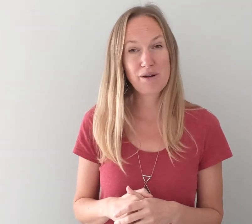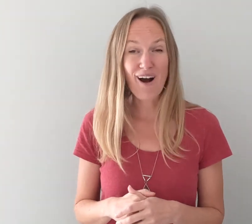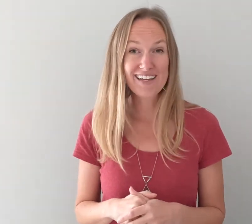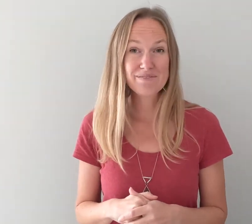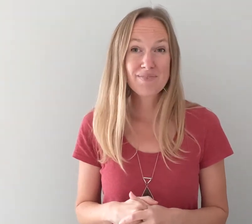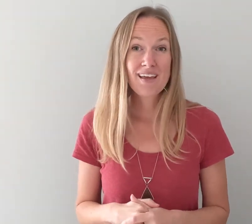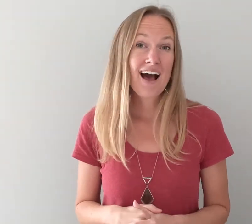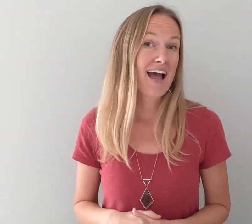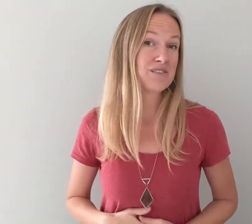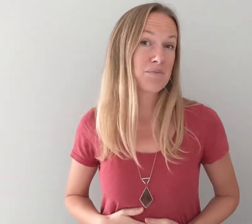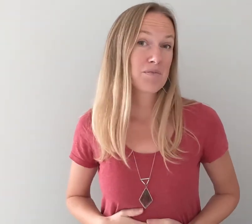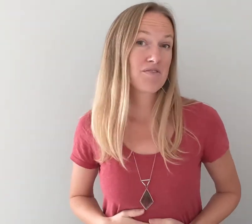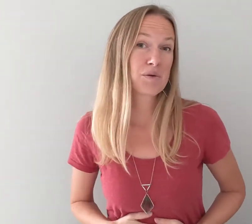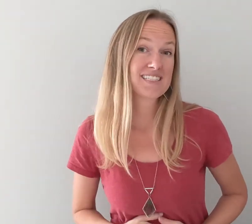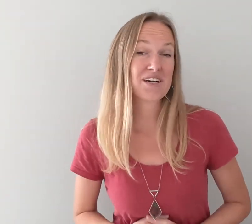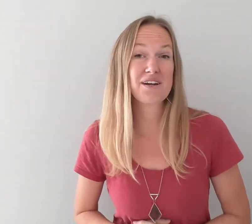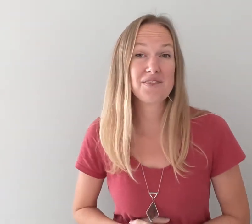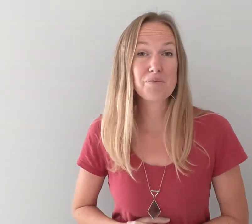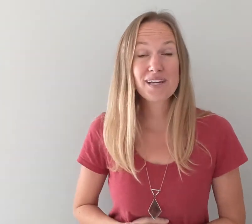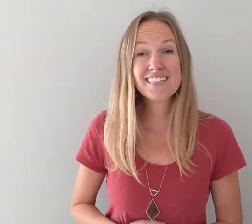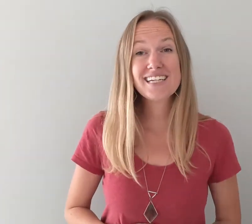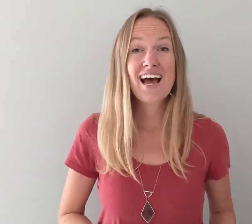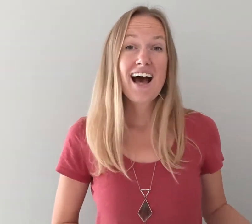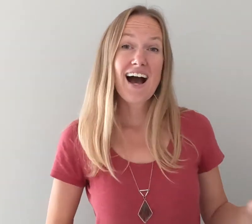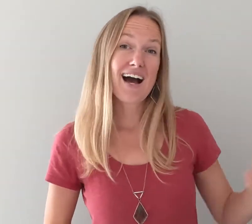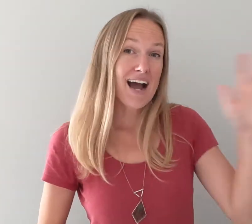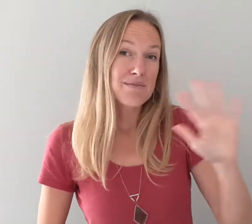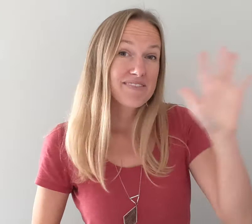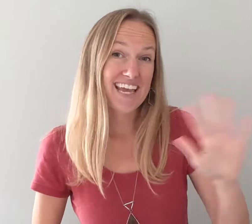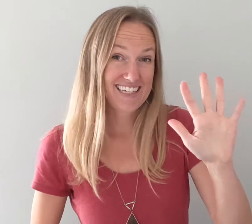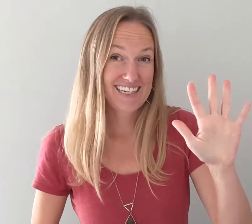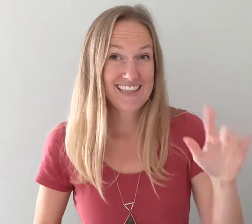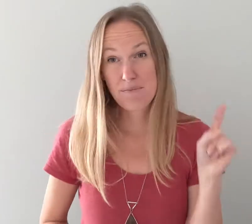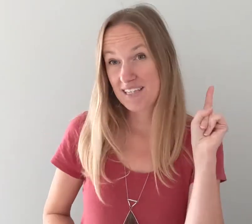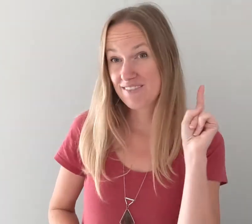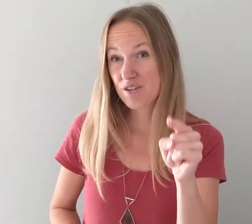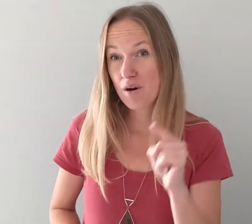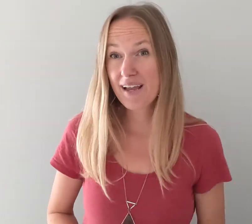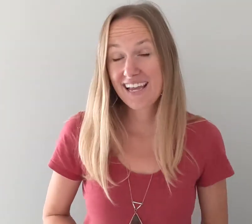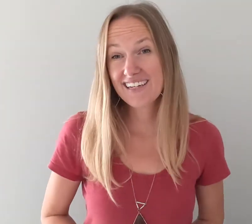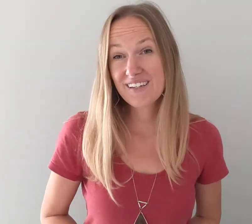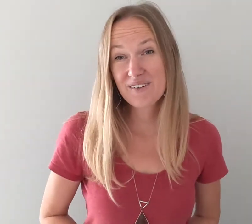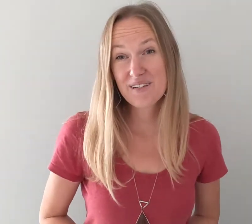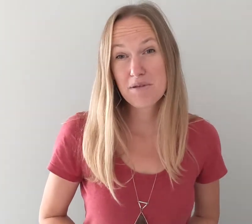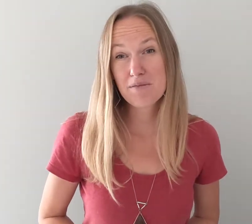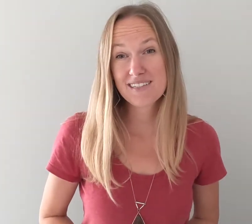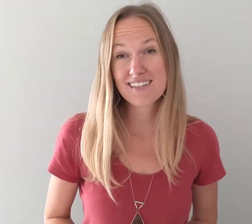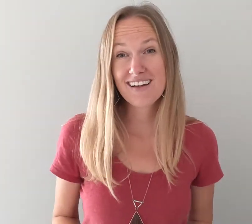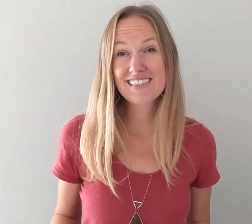God. Housekeeping before we get started on the bridge. I am left-handed. That means if you are right-handed, you're going to mirror my signs. If you